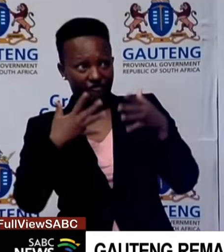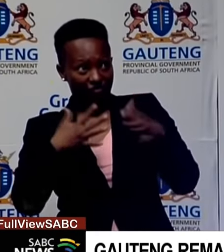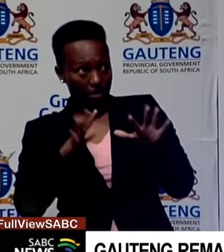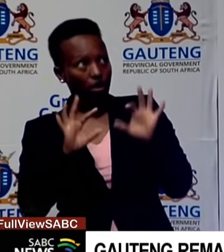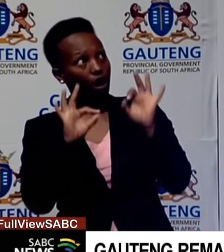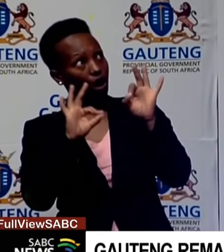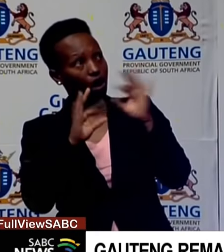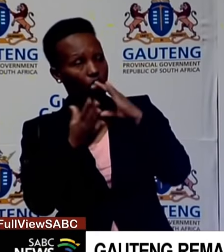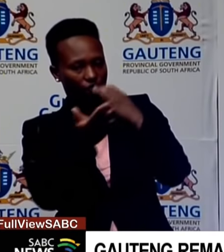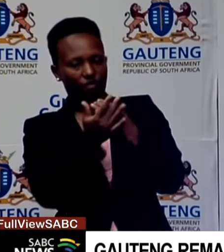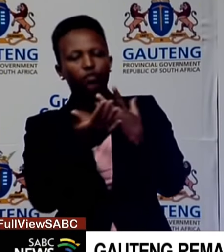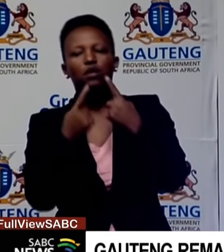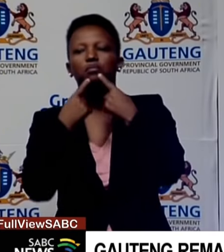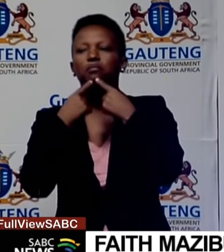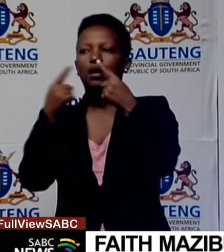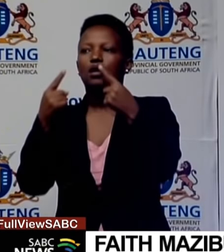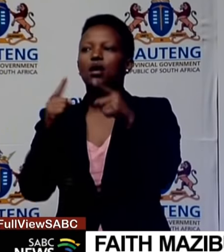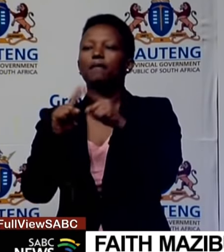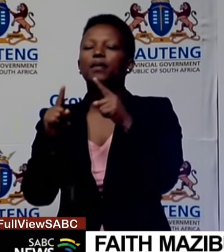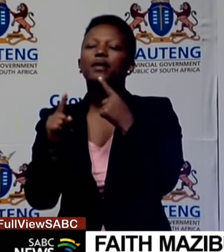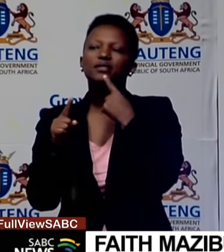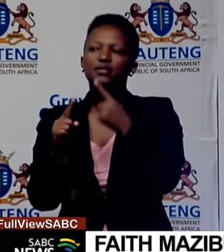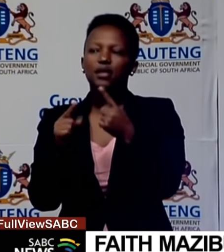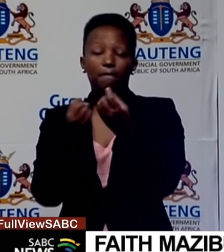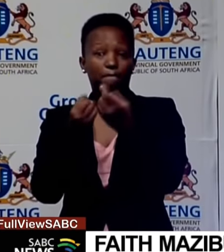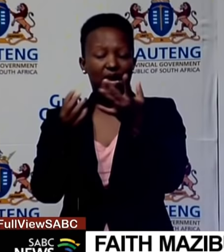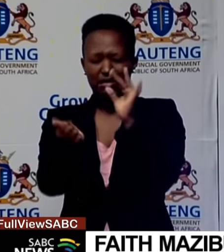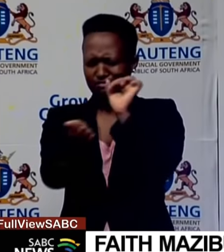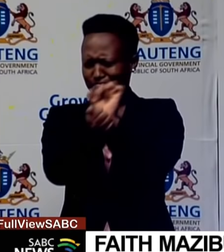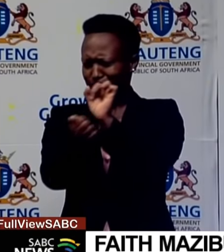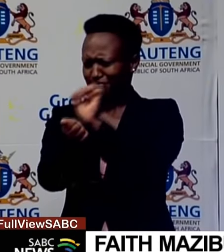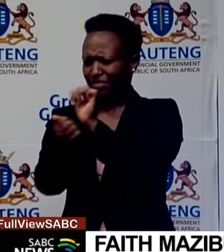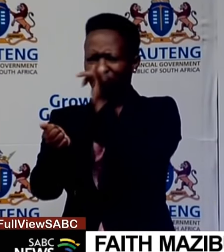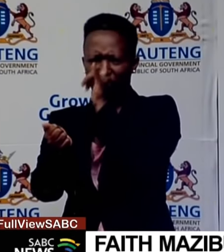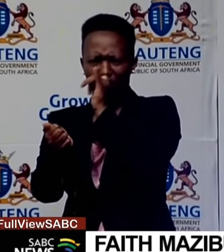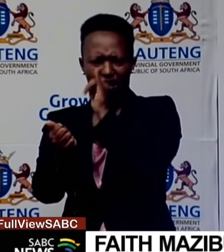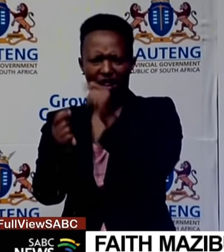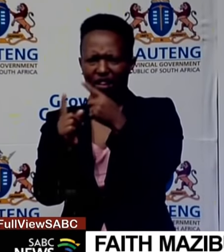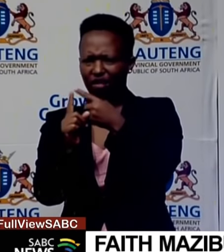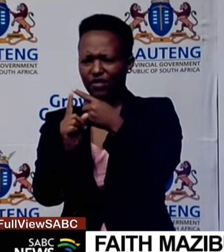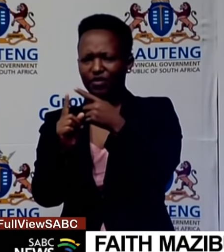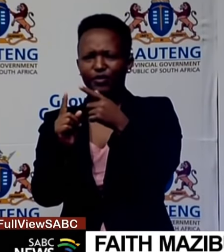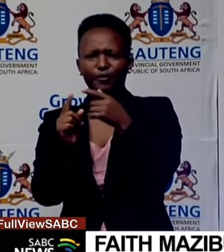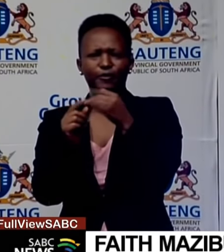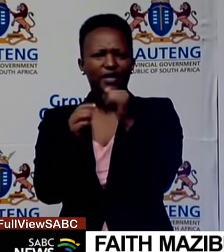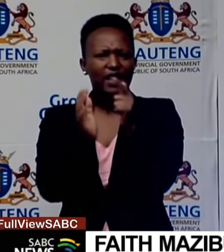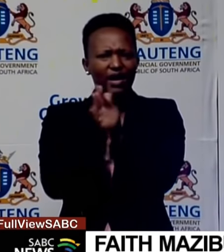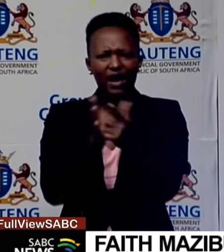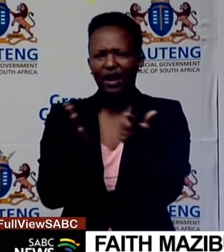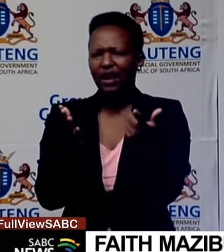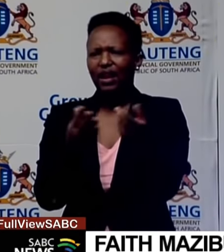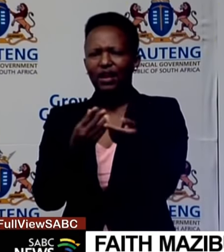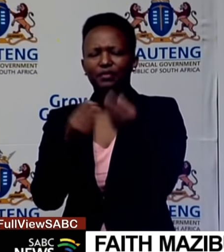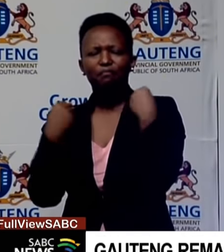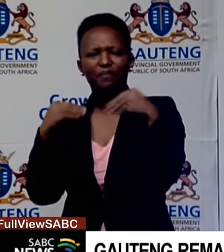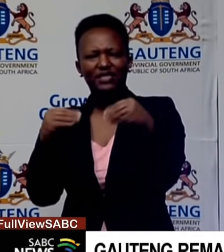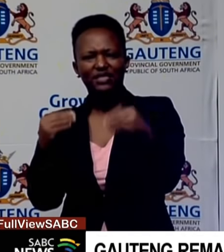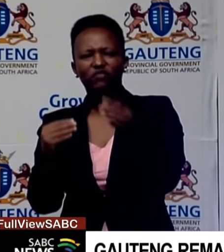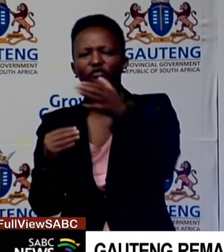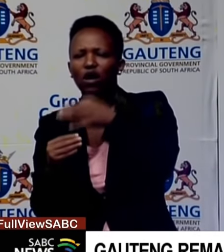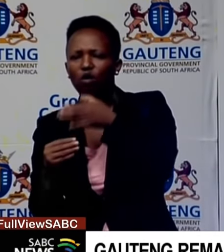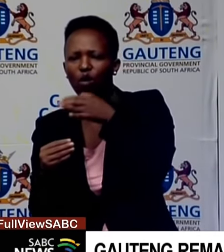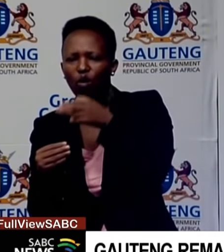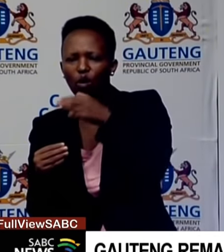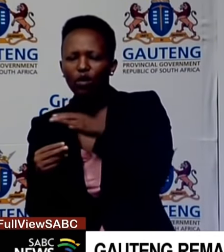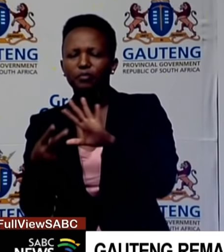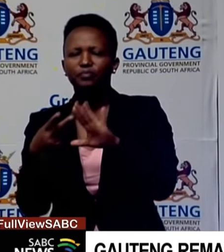rules. Various people have been arrested for various offences, such as your illegal trading of